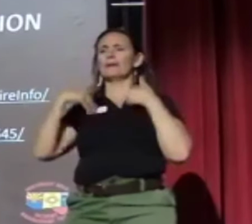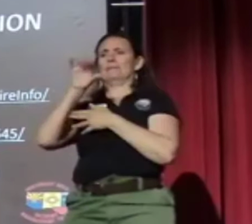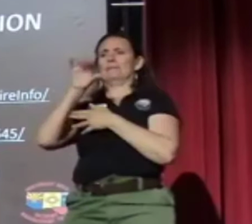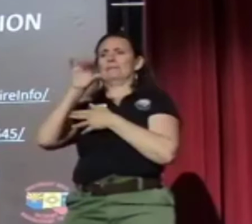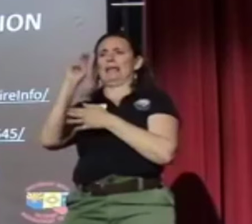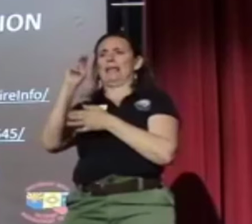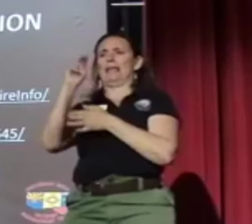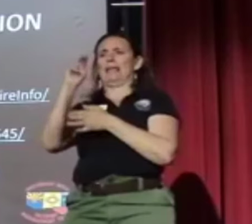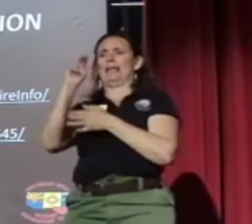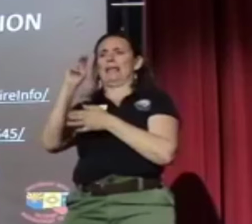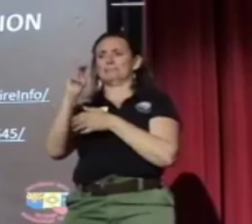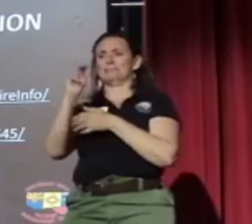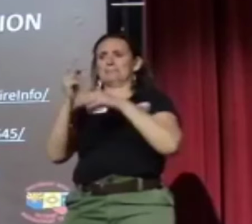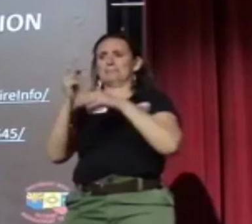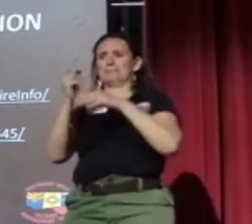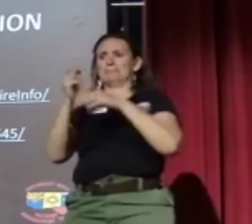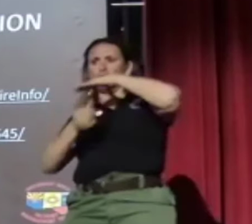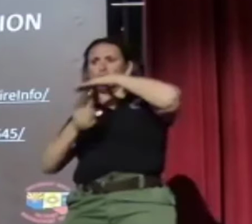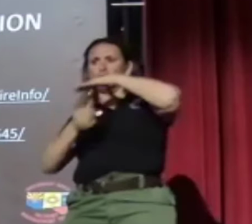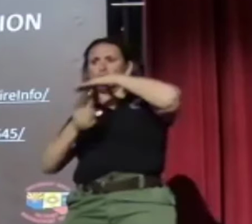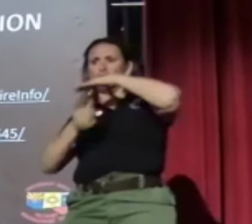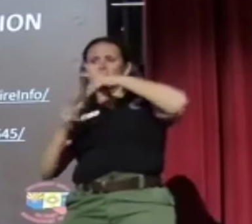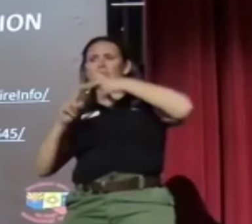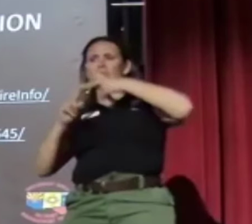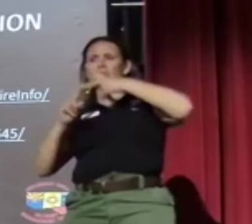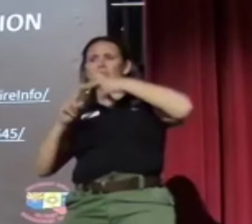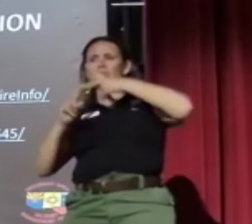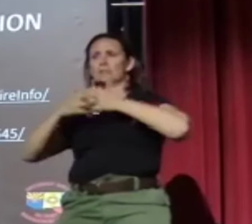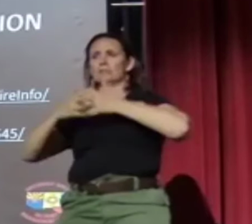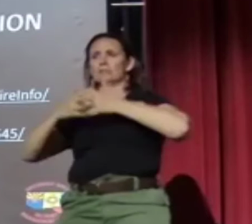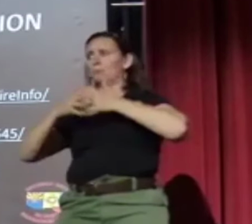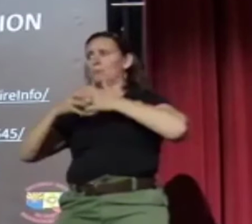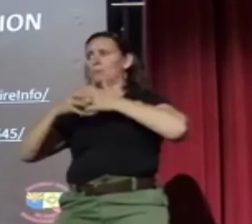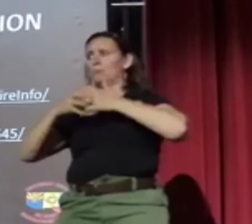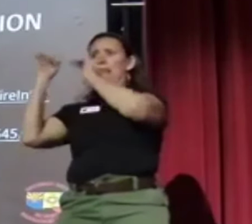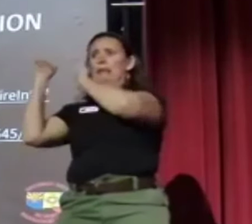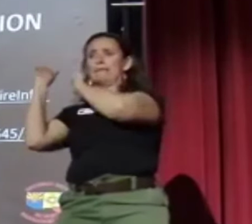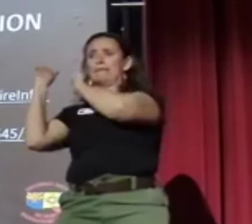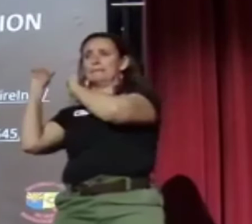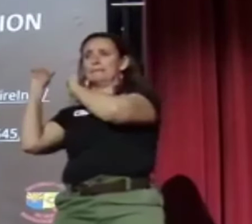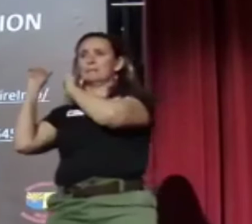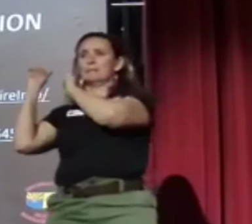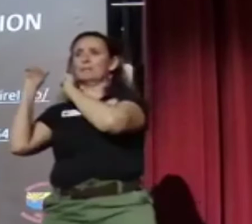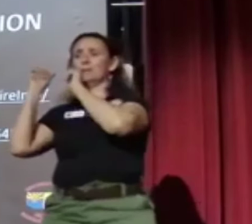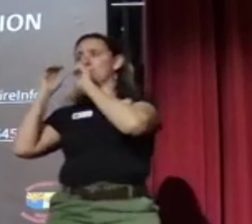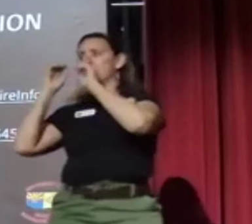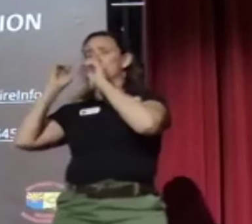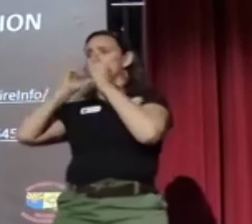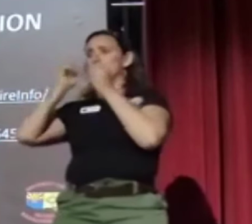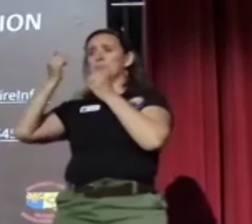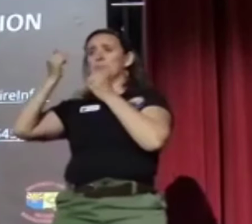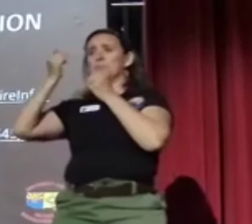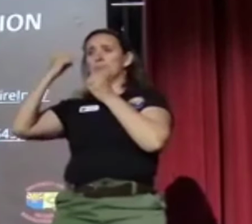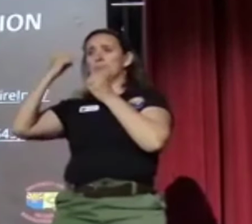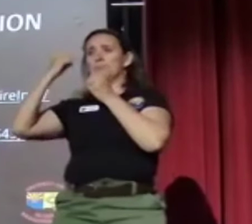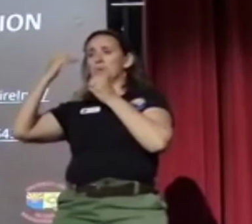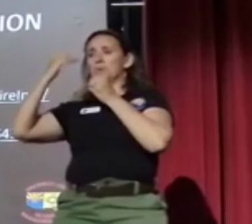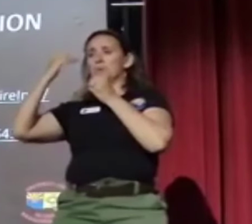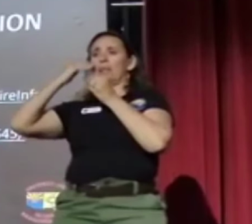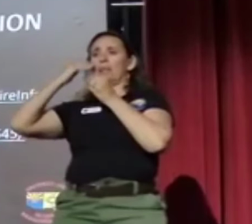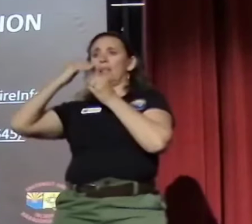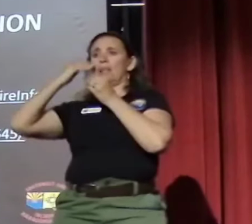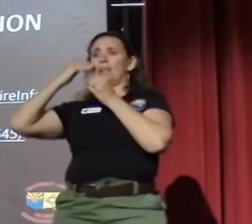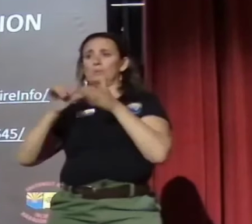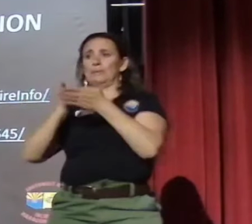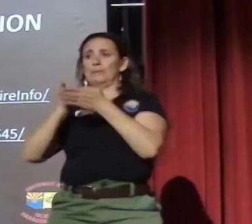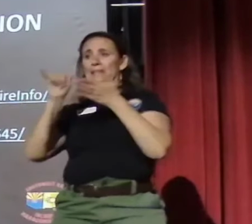have a generator, and we drove away because we had no understanding or no knowledge of what to do with that. So